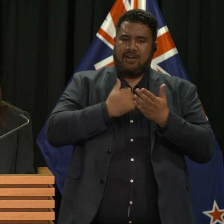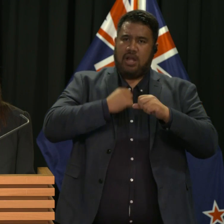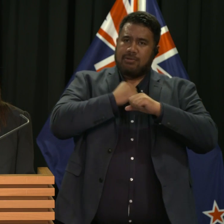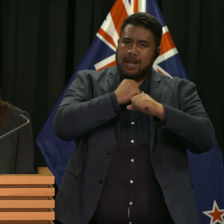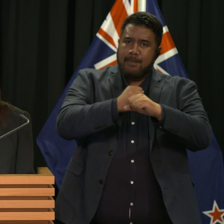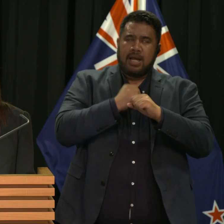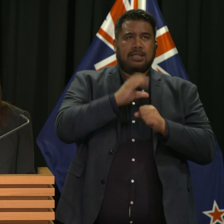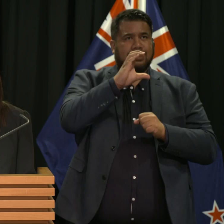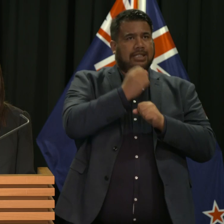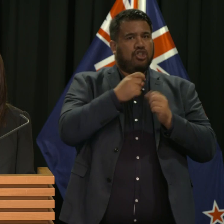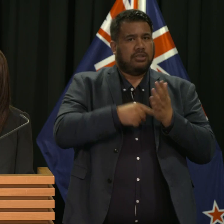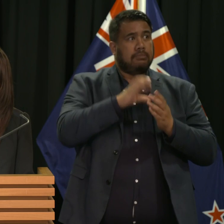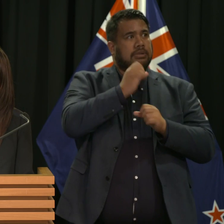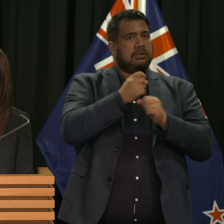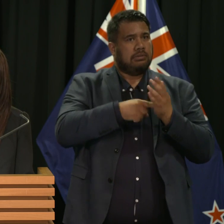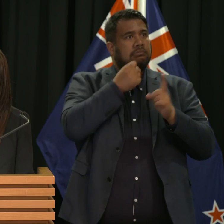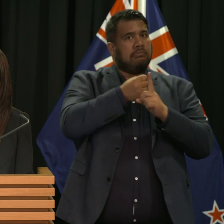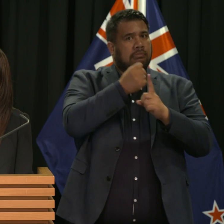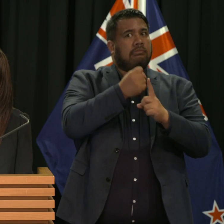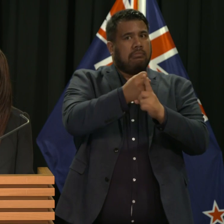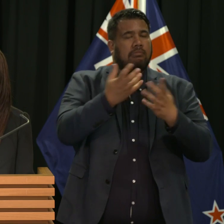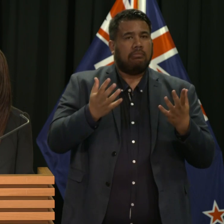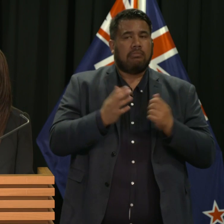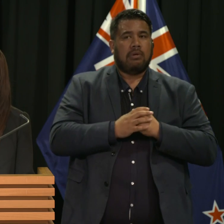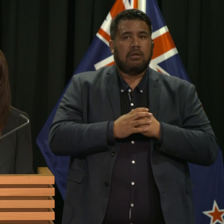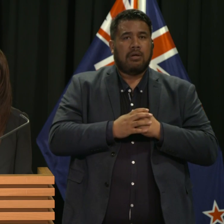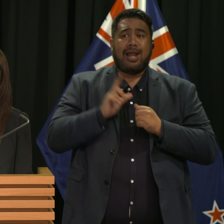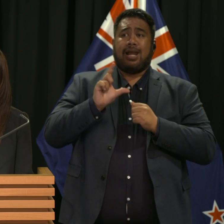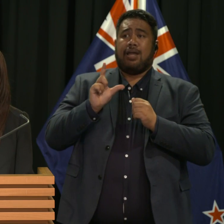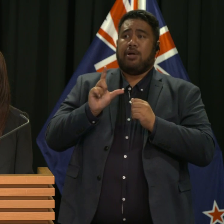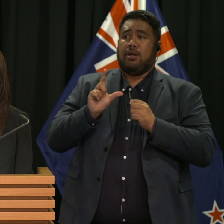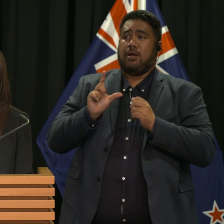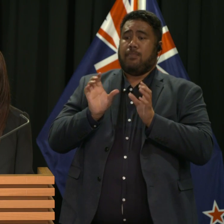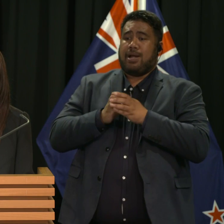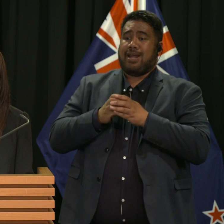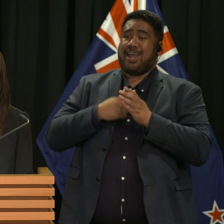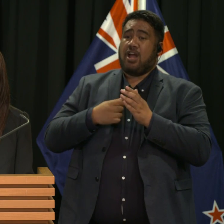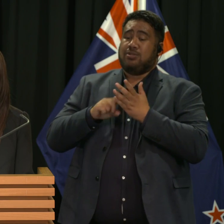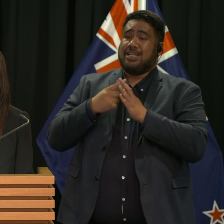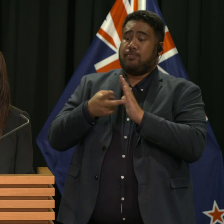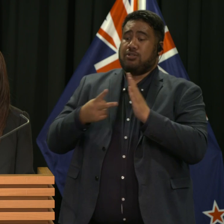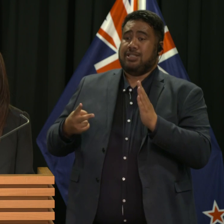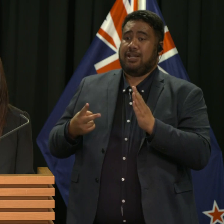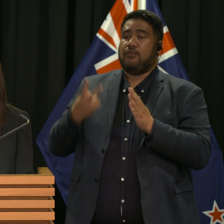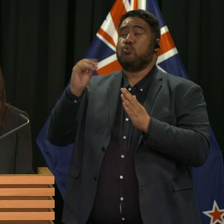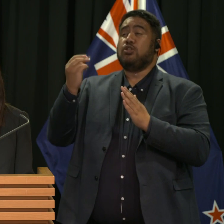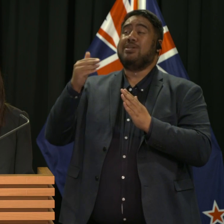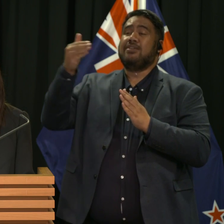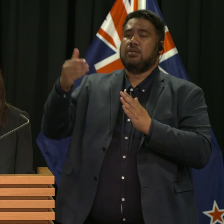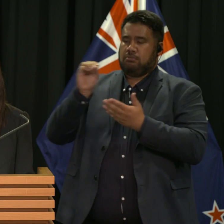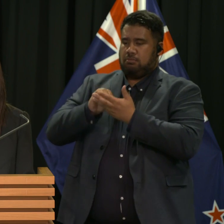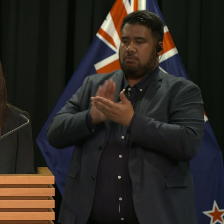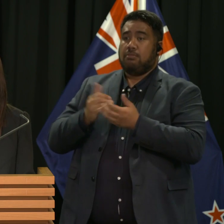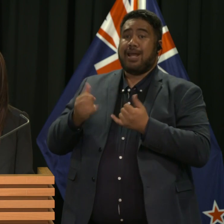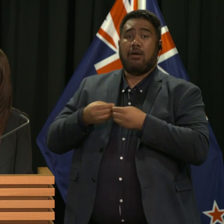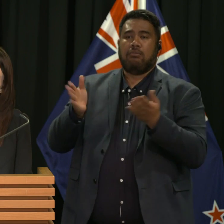our election platform. Again, I'm not putting forward Labour's tax policy for 2020 before you now. Of course, that is yet to be